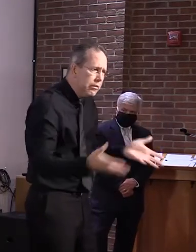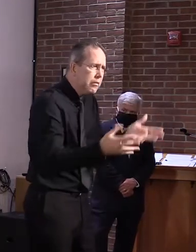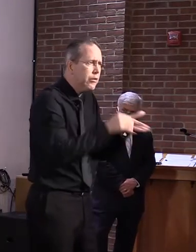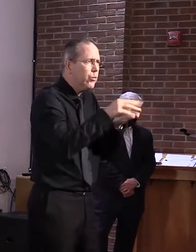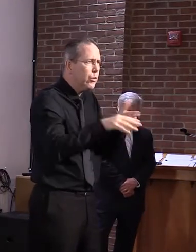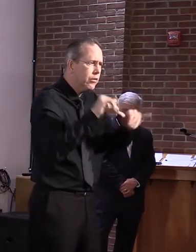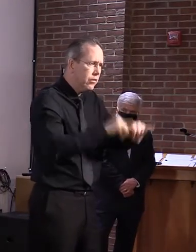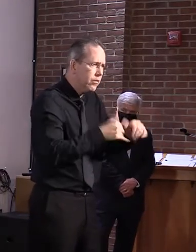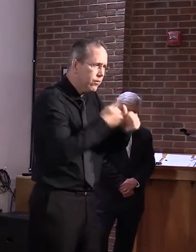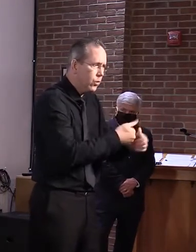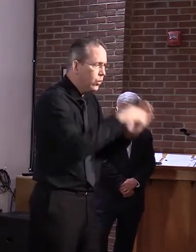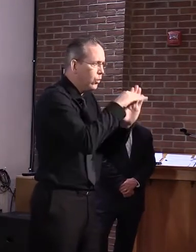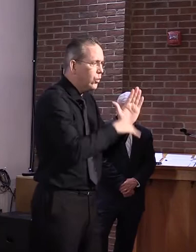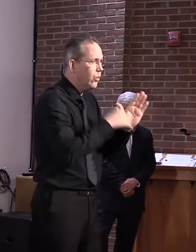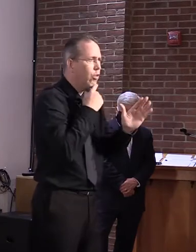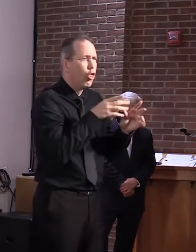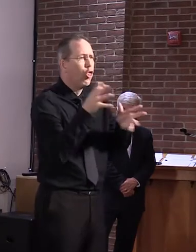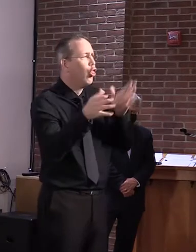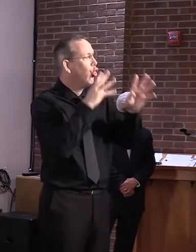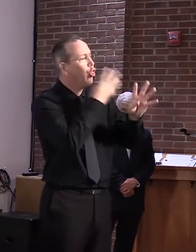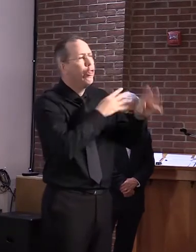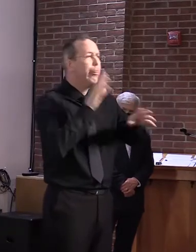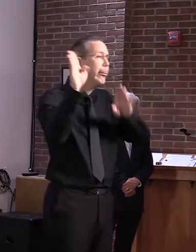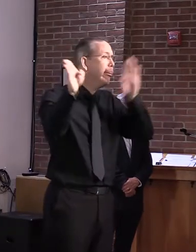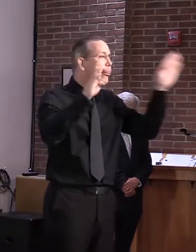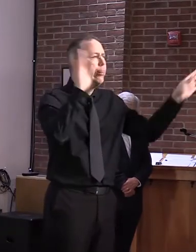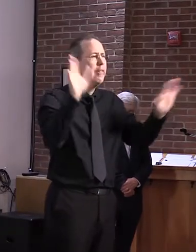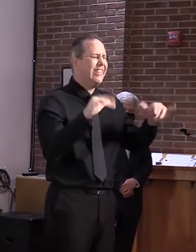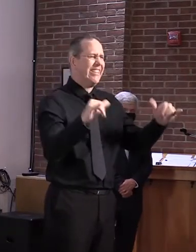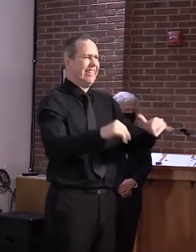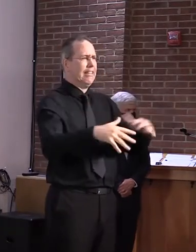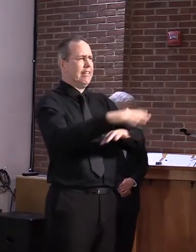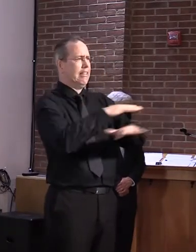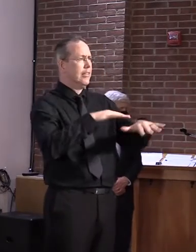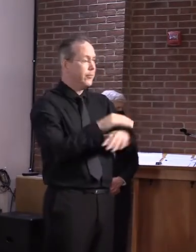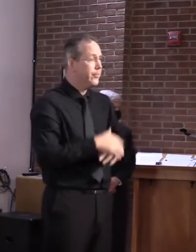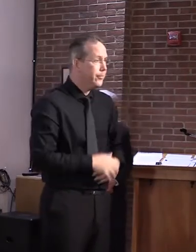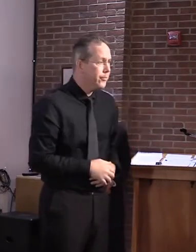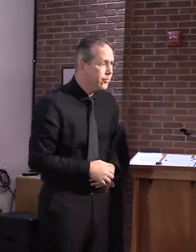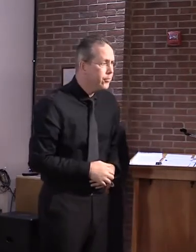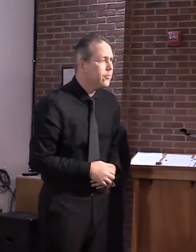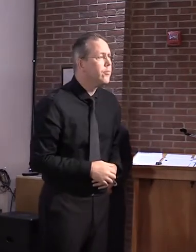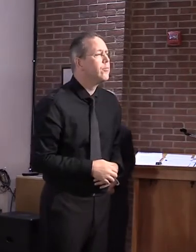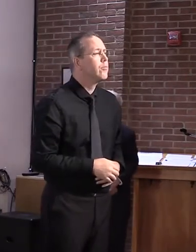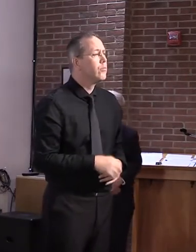But again, we'll be watching the data to make that determination.